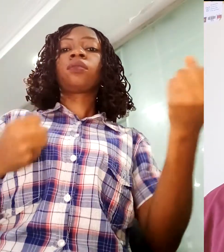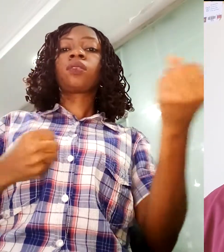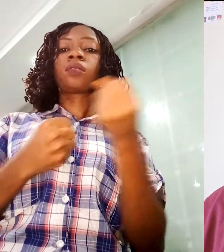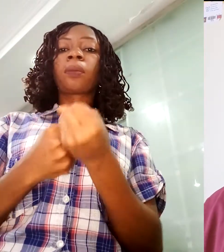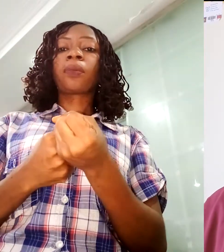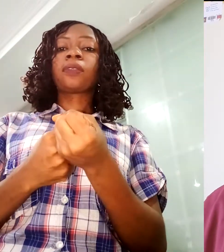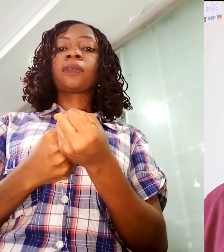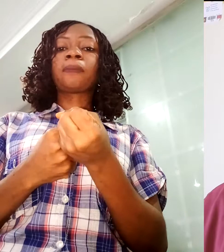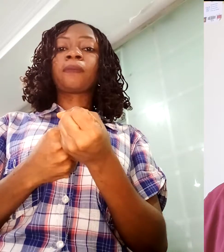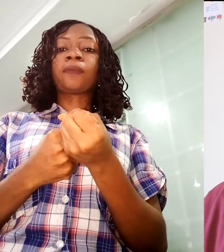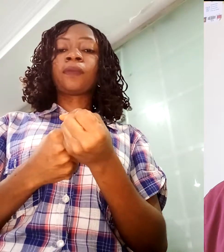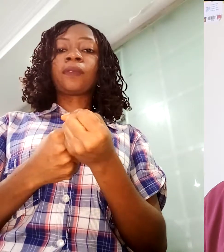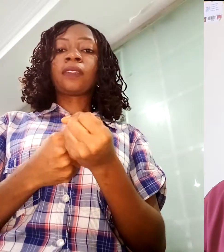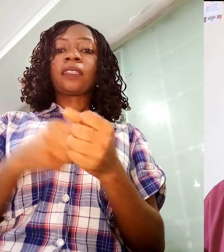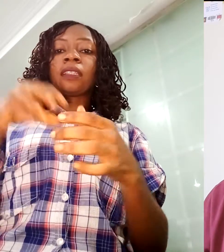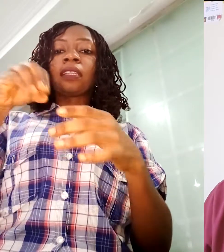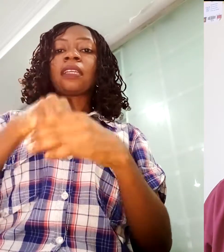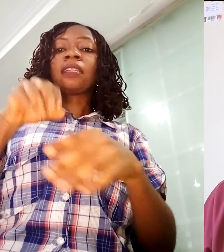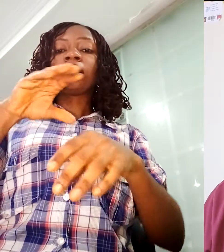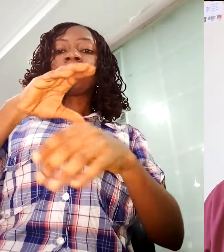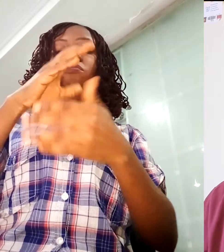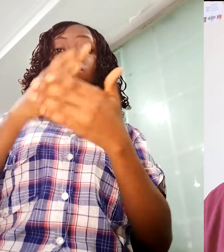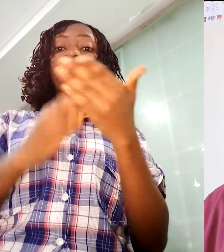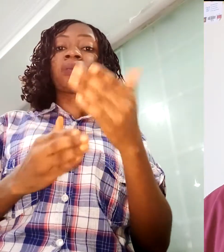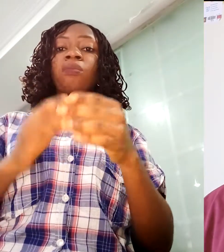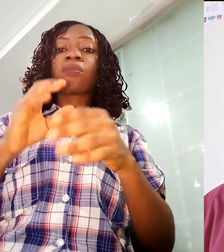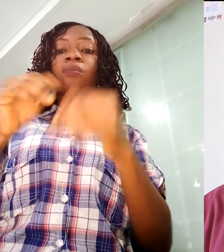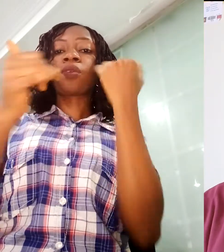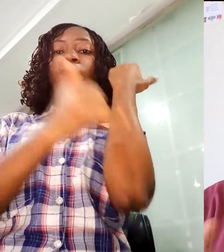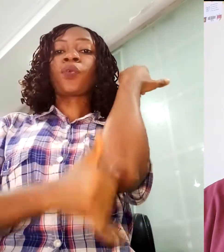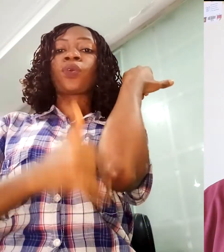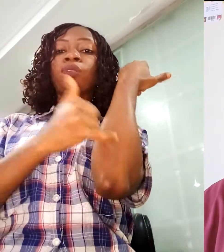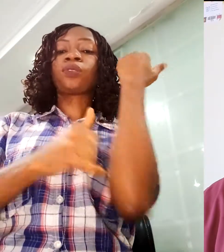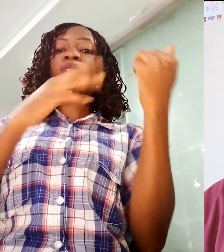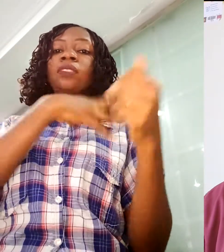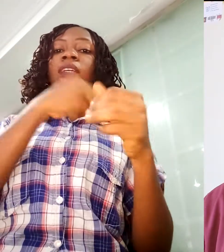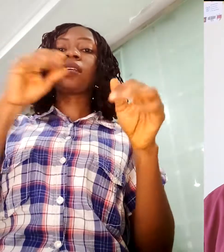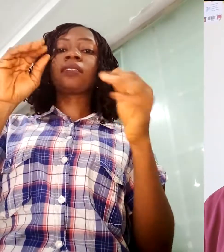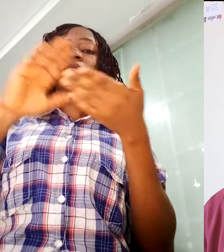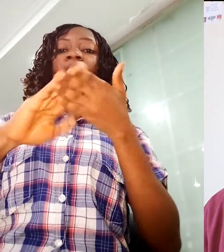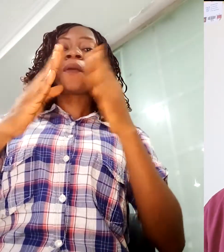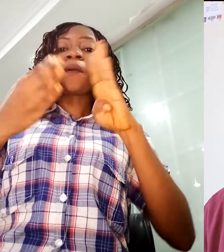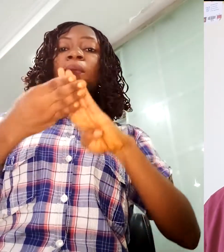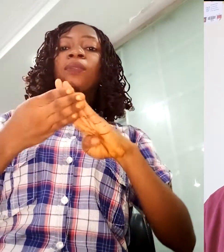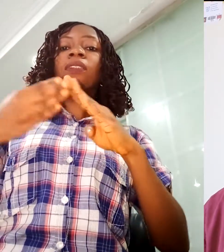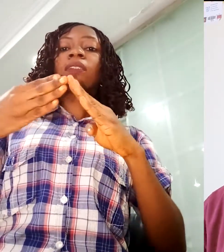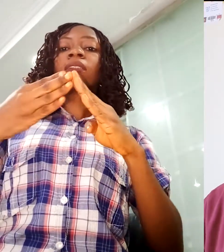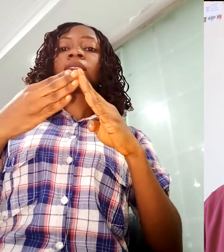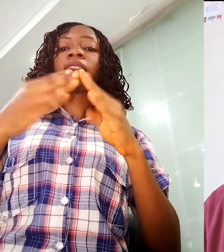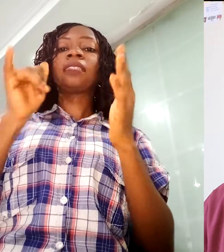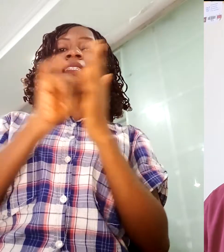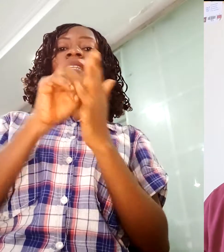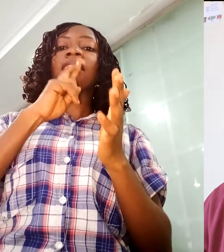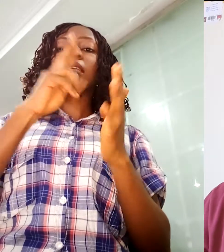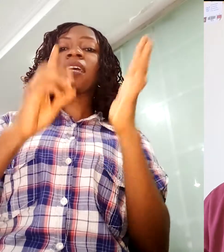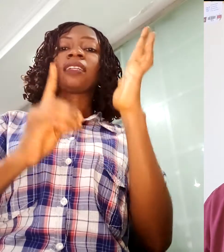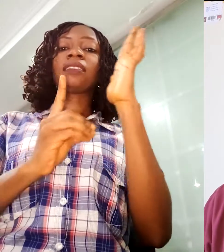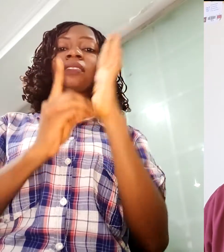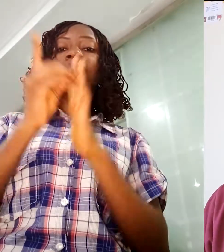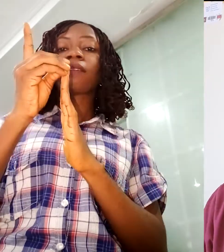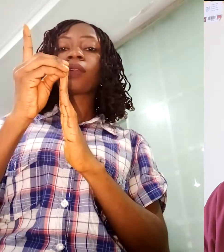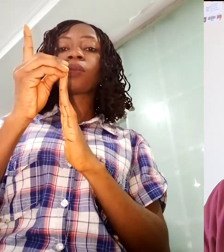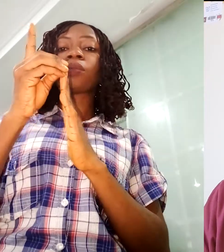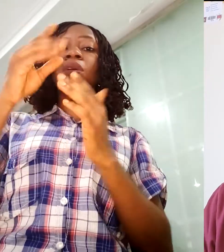social support. In some countries or communities where we think are more